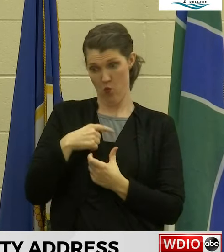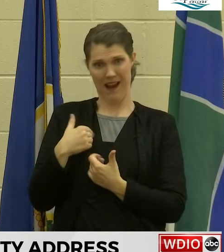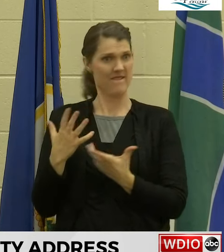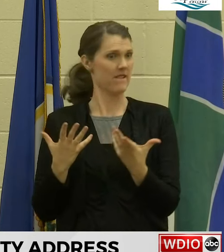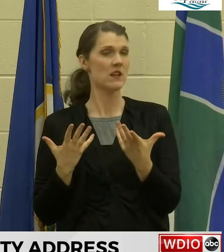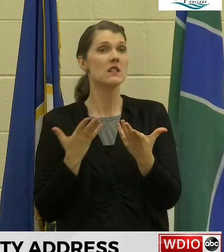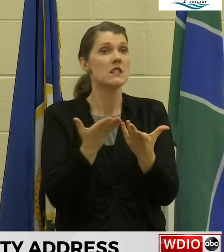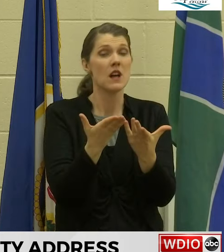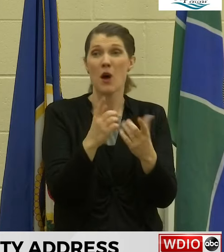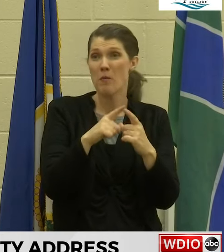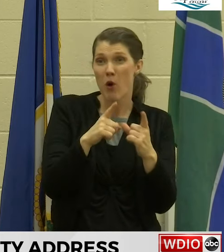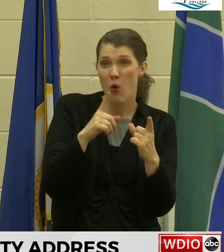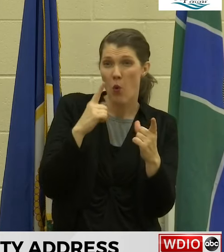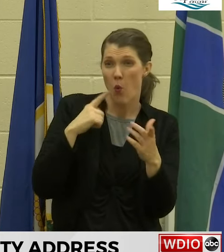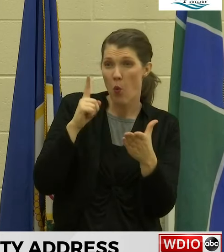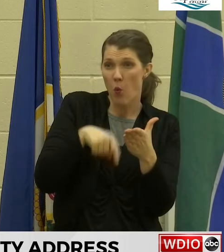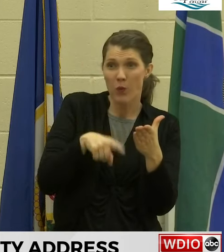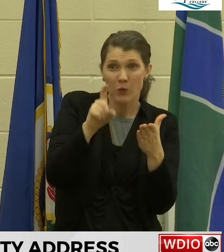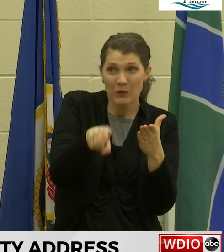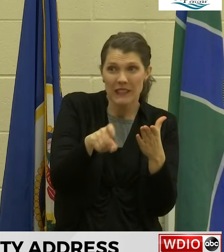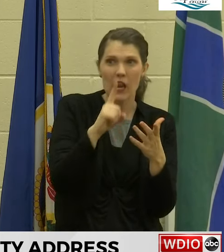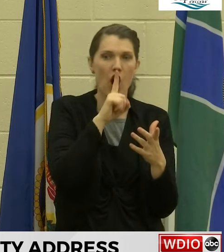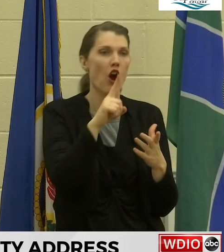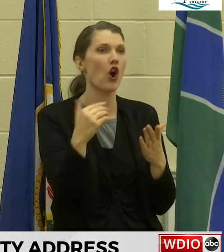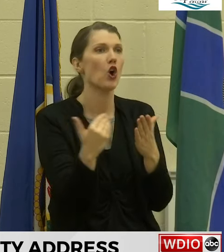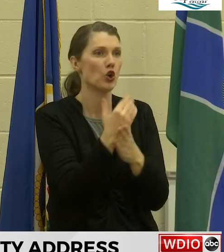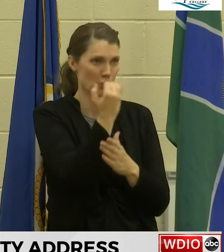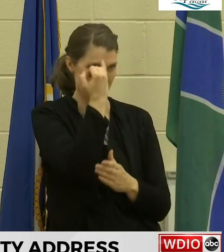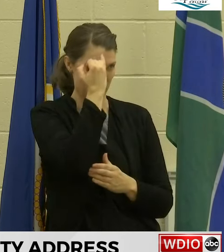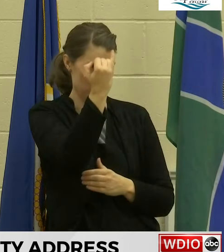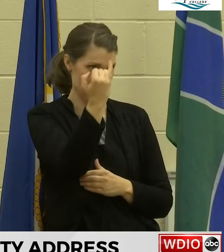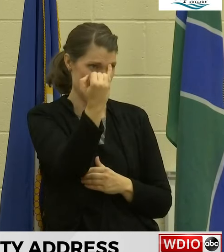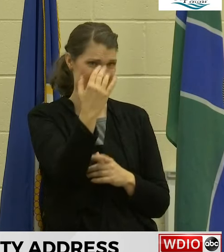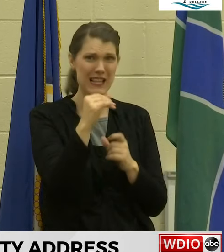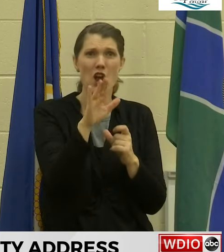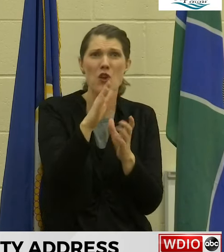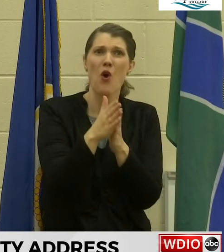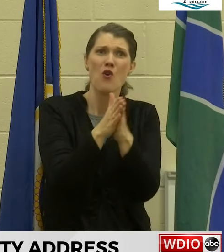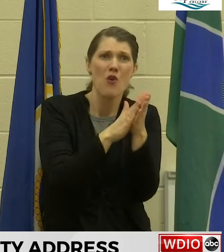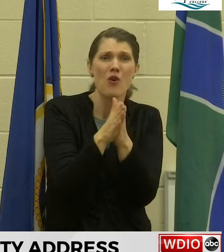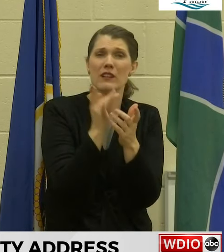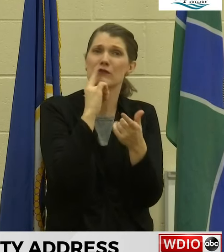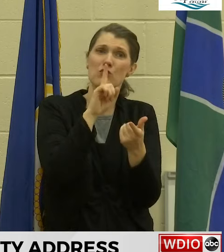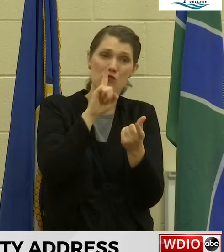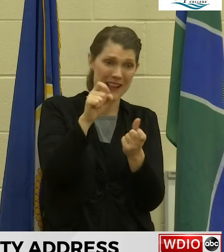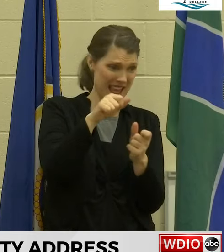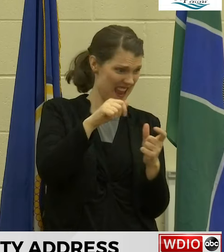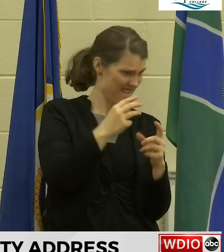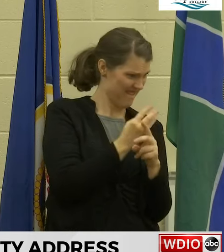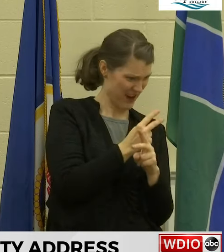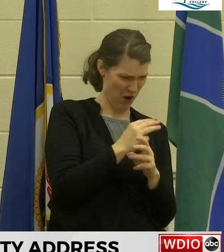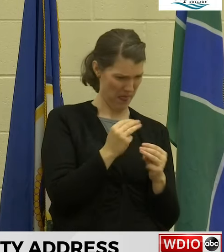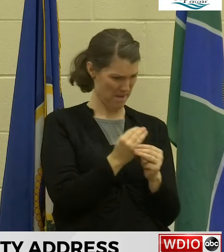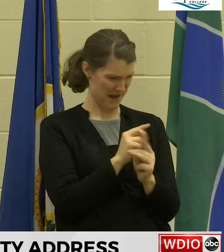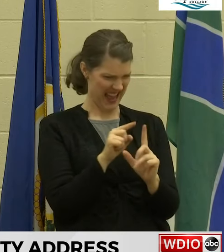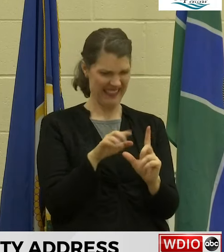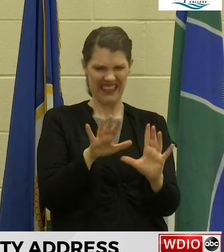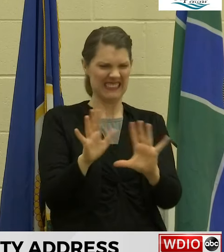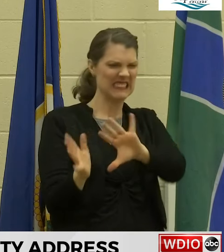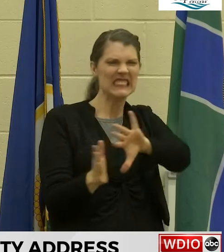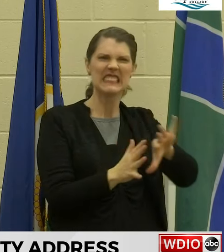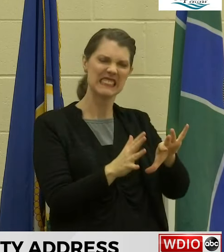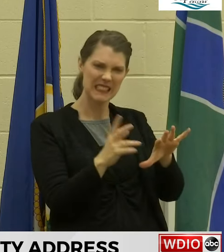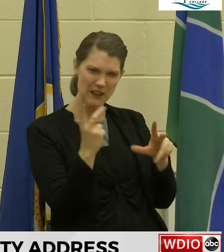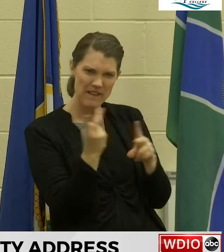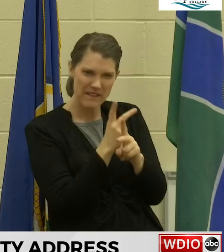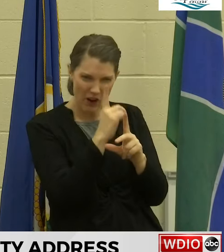but what we need from you are new ideas and your drive to change the math and create new ways to